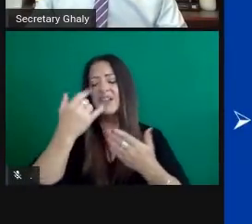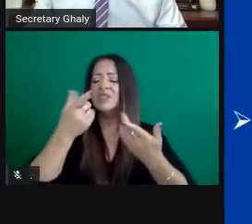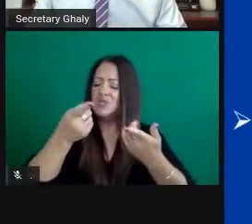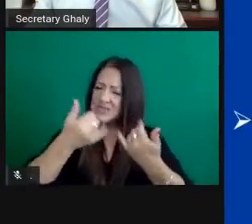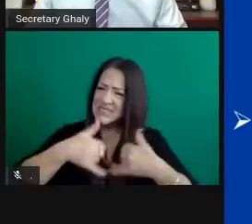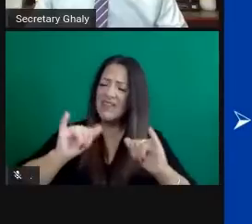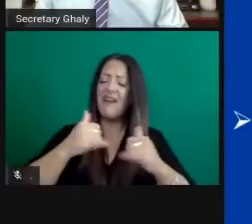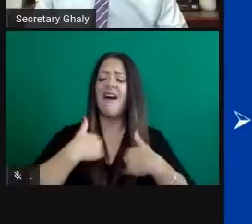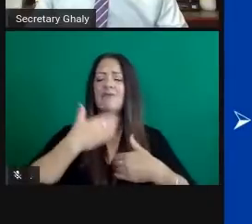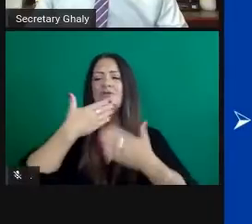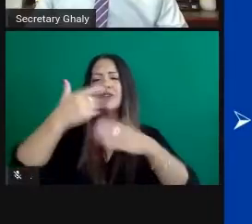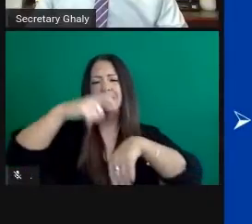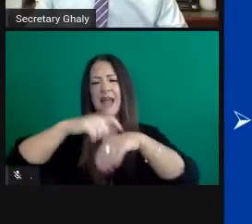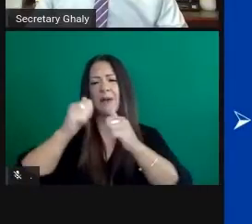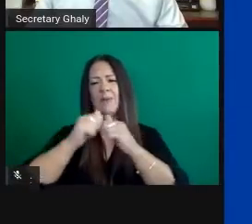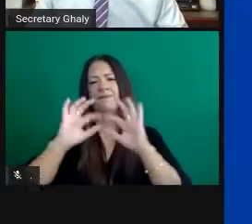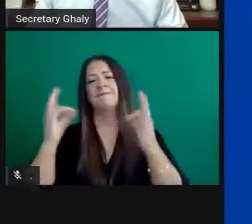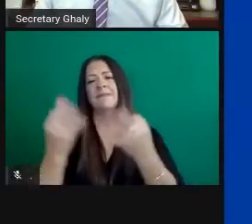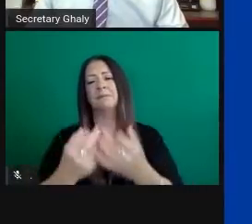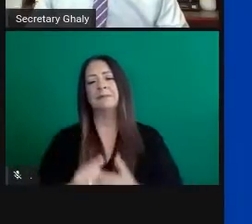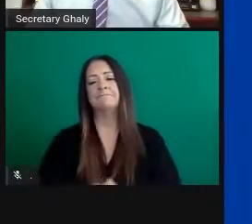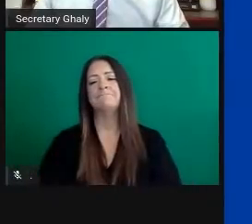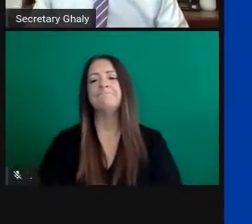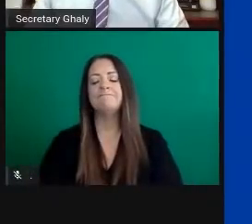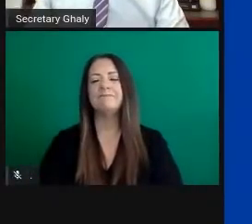safe time for everyone.